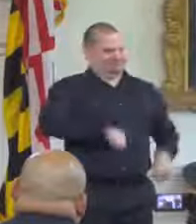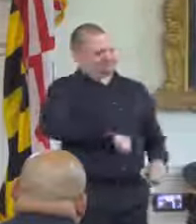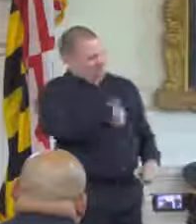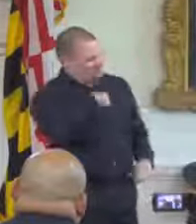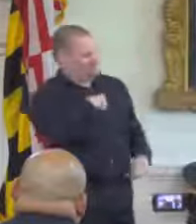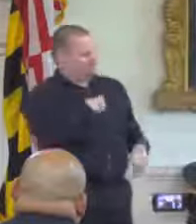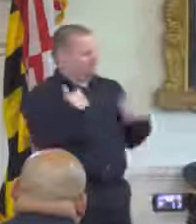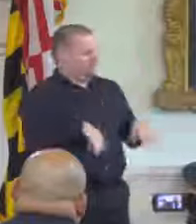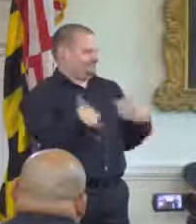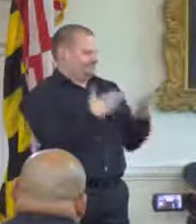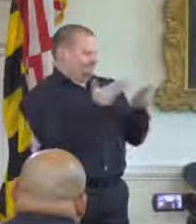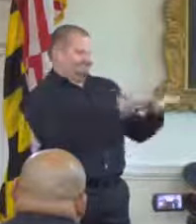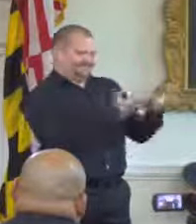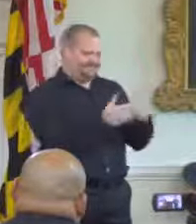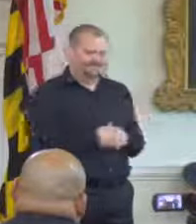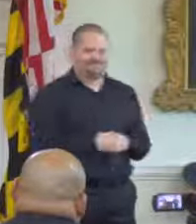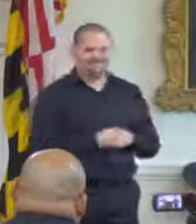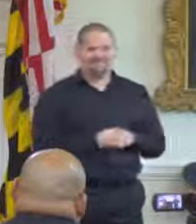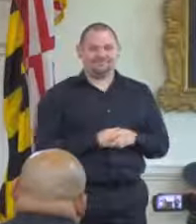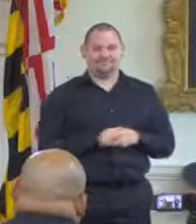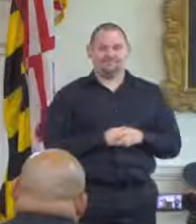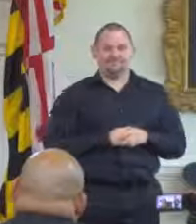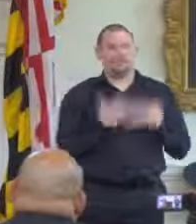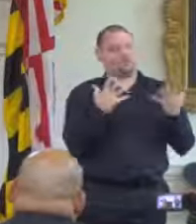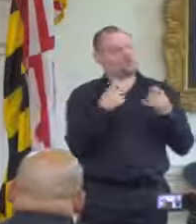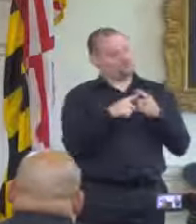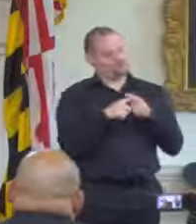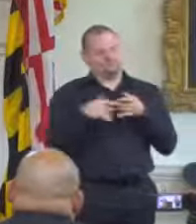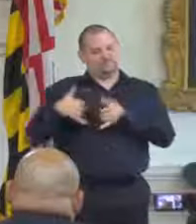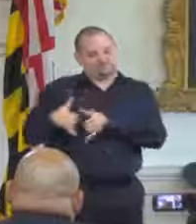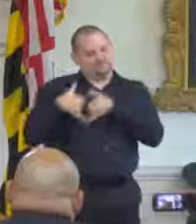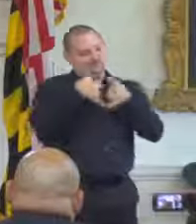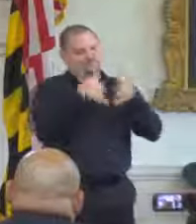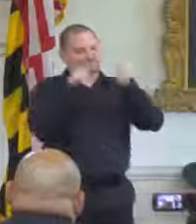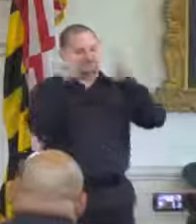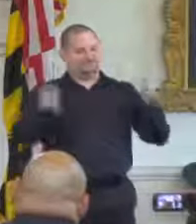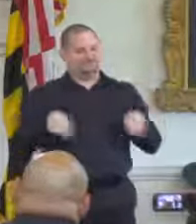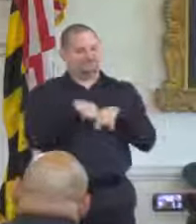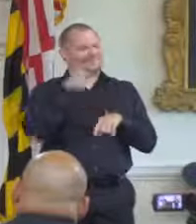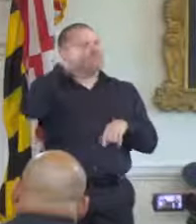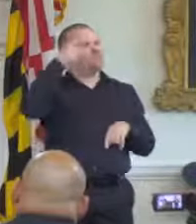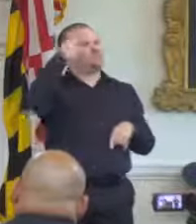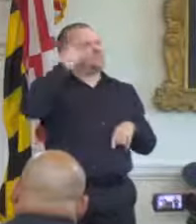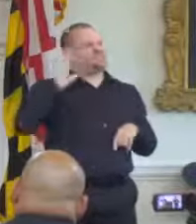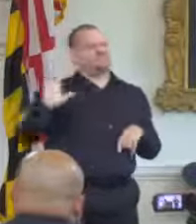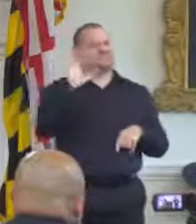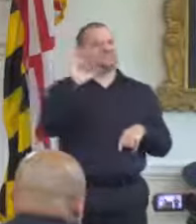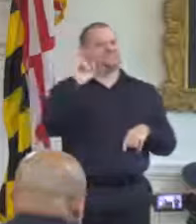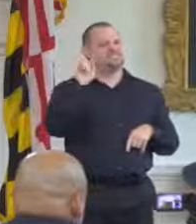I want to present you with an official governor's citation, if I could.